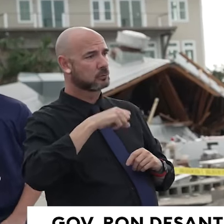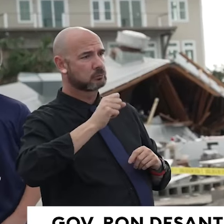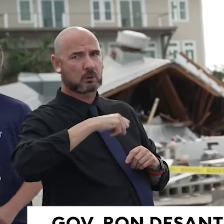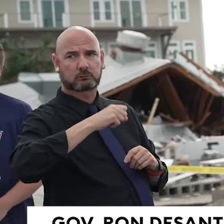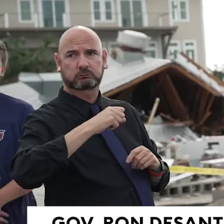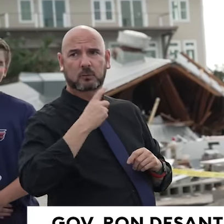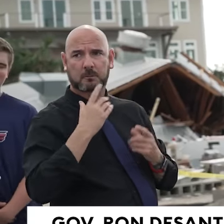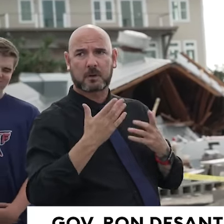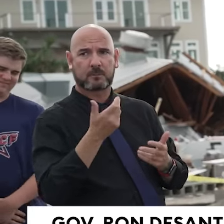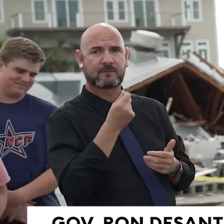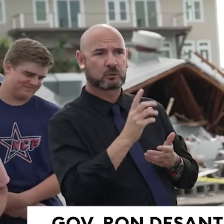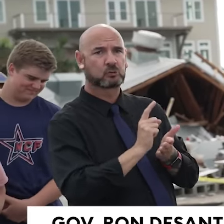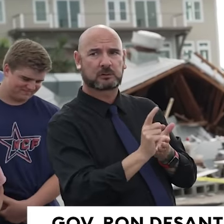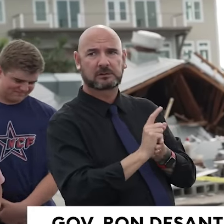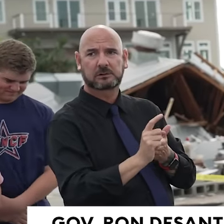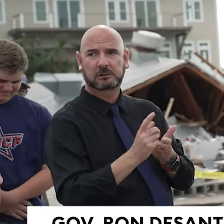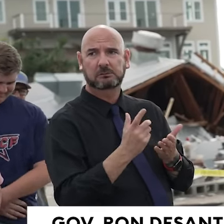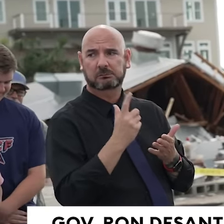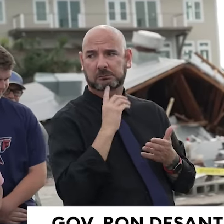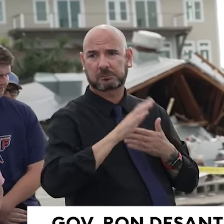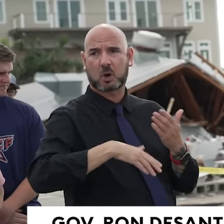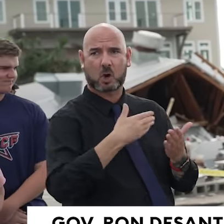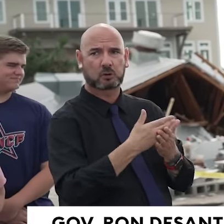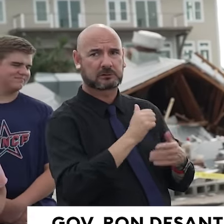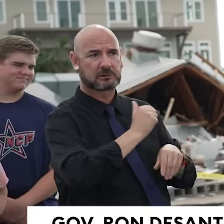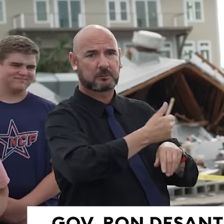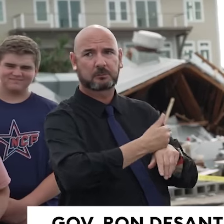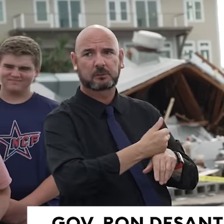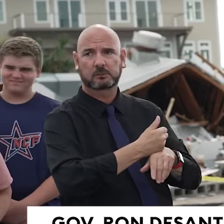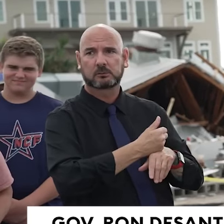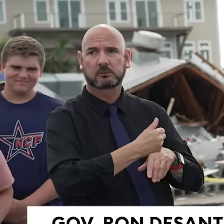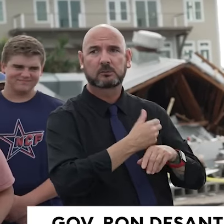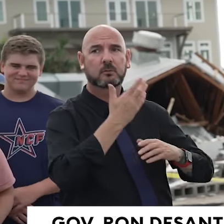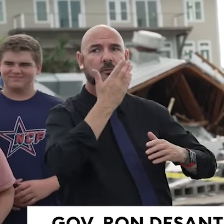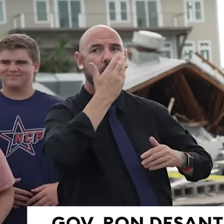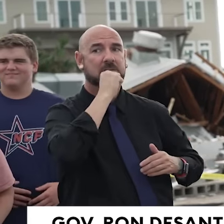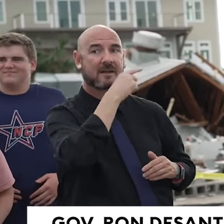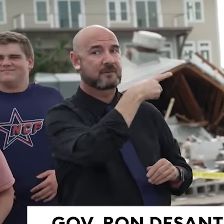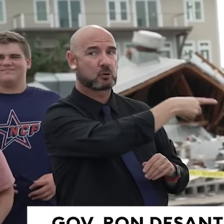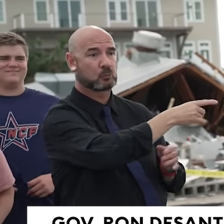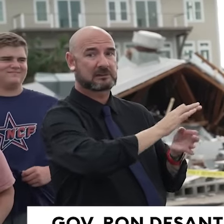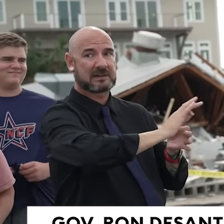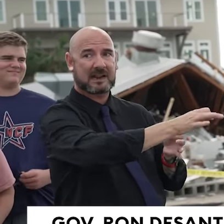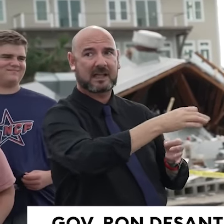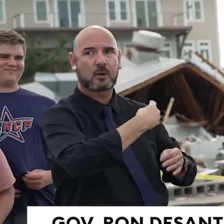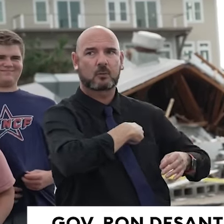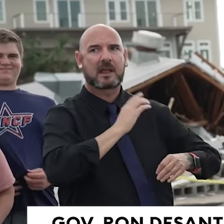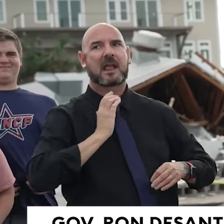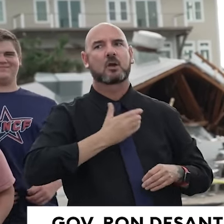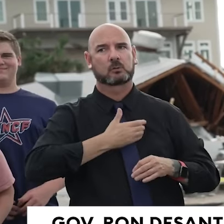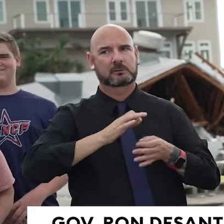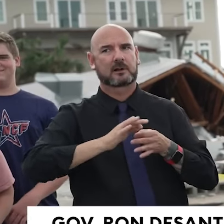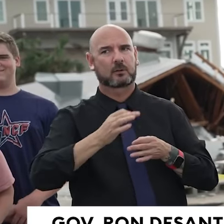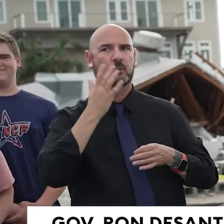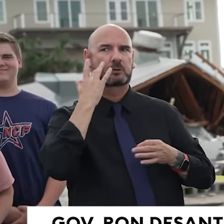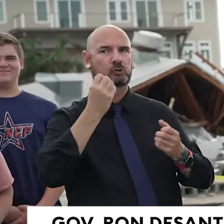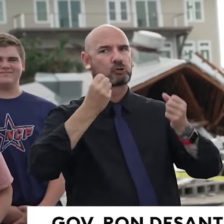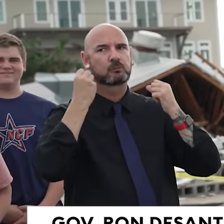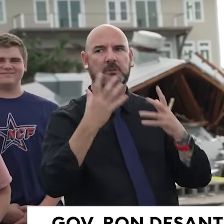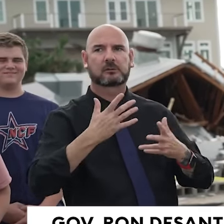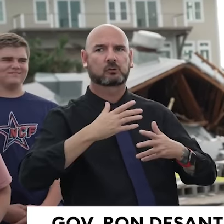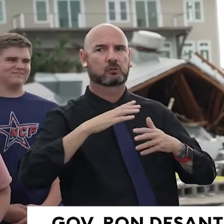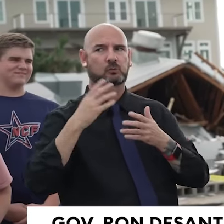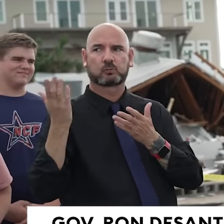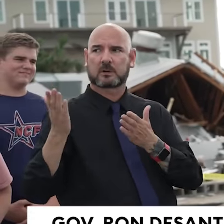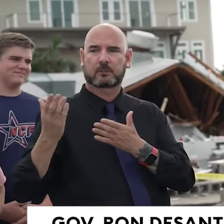couple of weeks. Okay. Get that all. And no, not because you're delaying us. That's our delay. Yeah. Because we've got so many relief. Oh yeah. No,